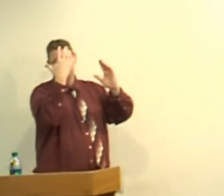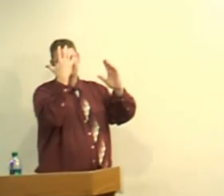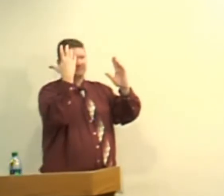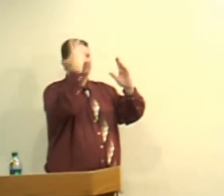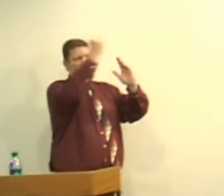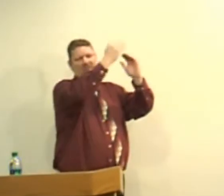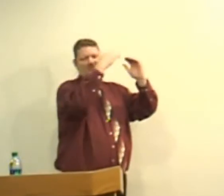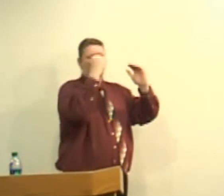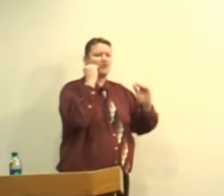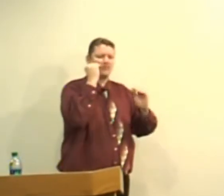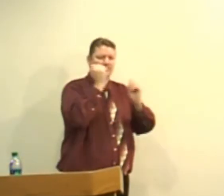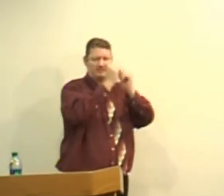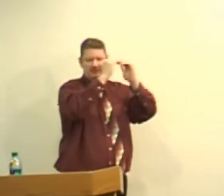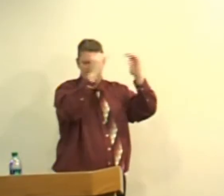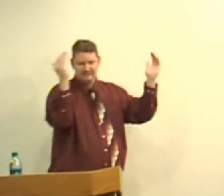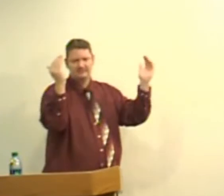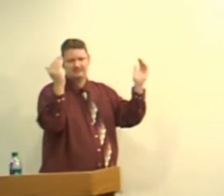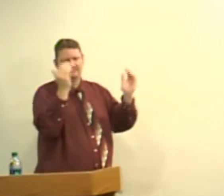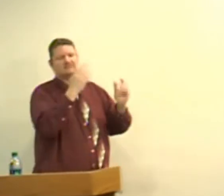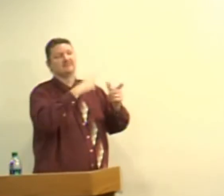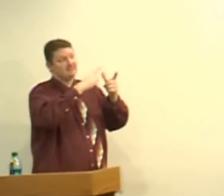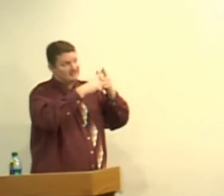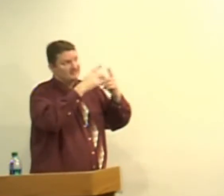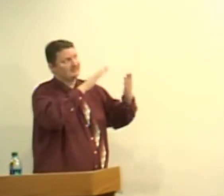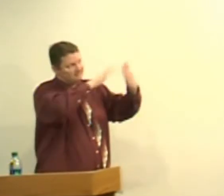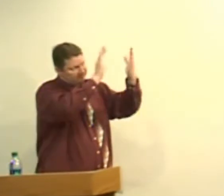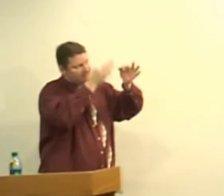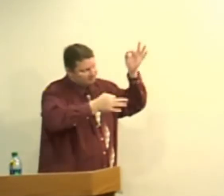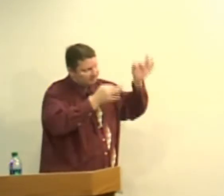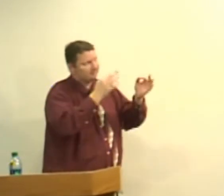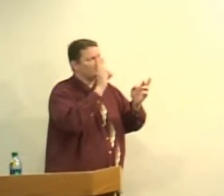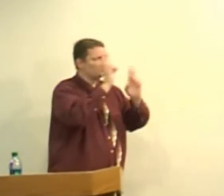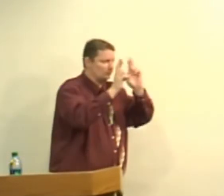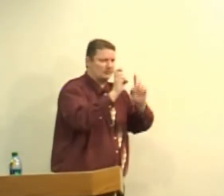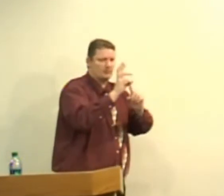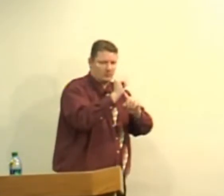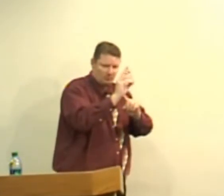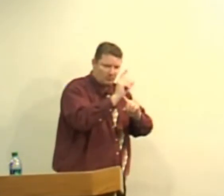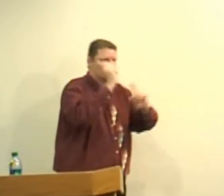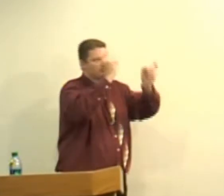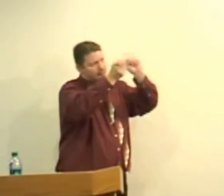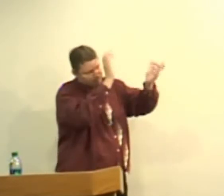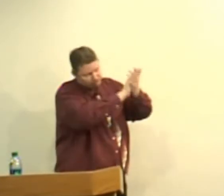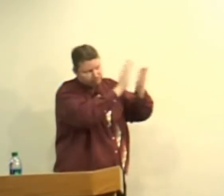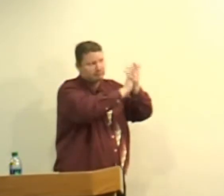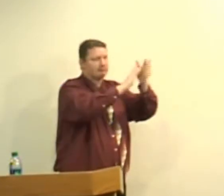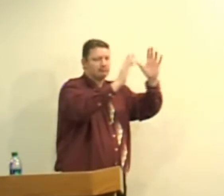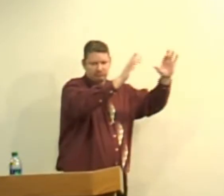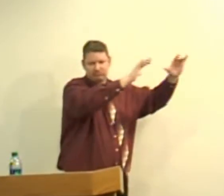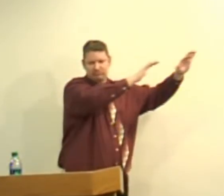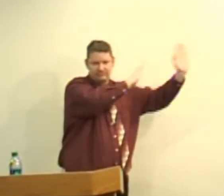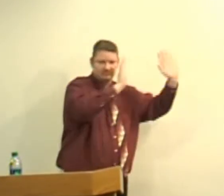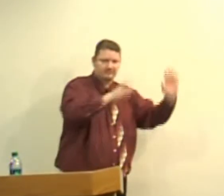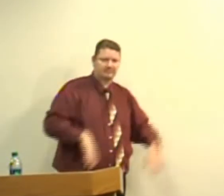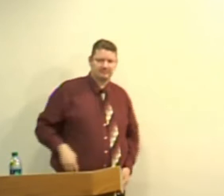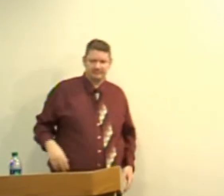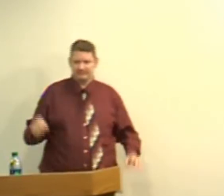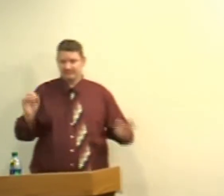salvation because of this, and we know that we will go to our home in heaven, after we have faced the judgment, he gives us a